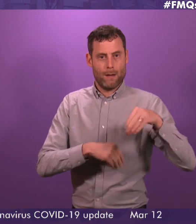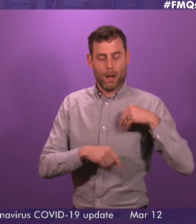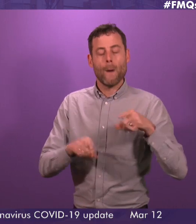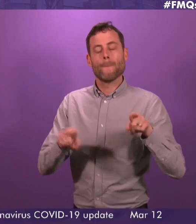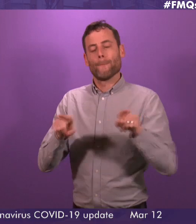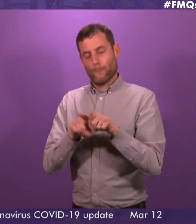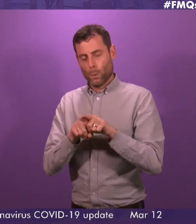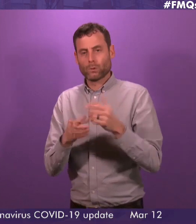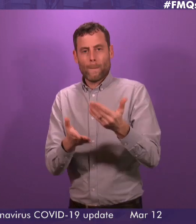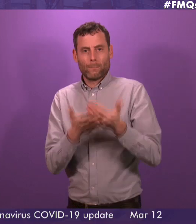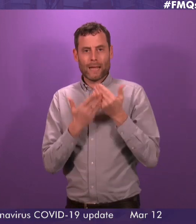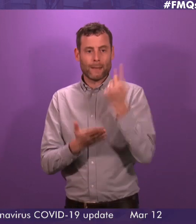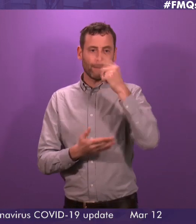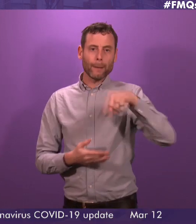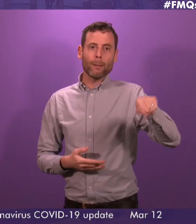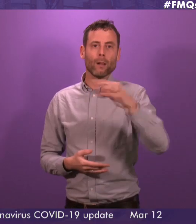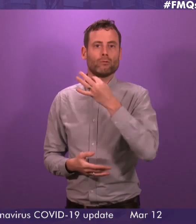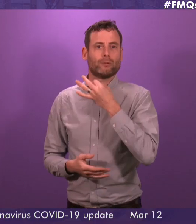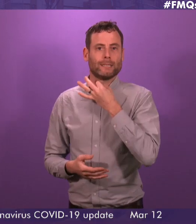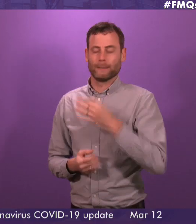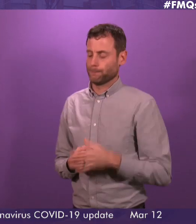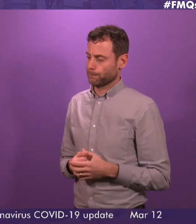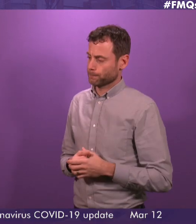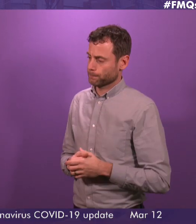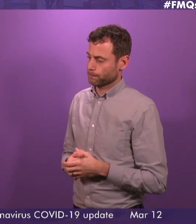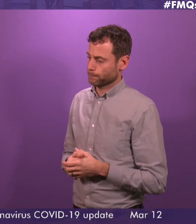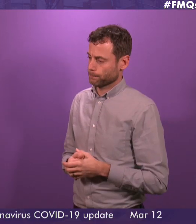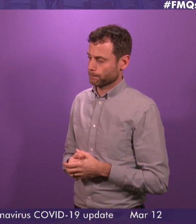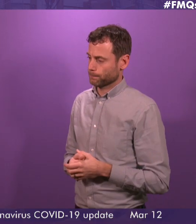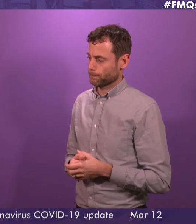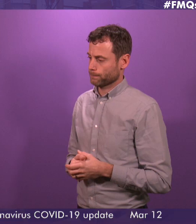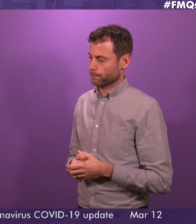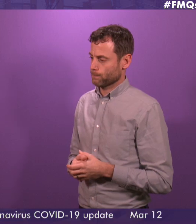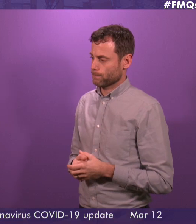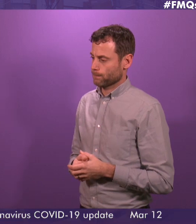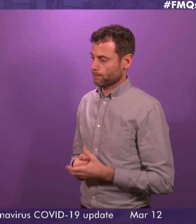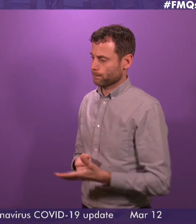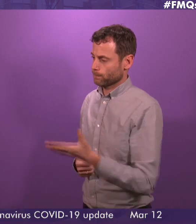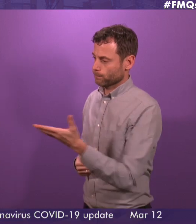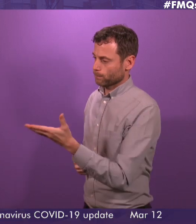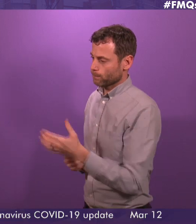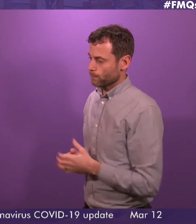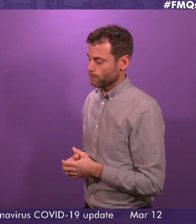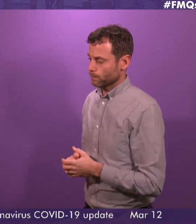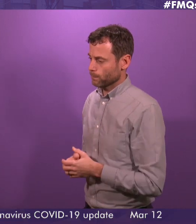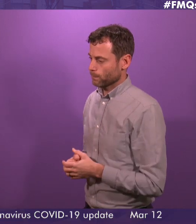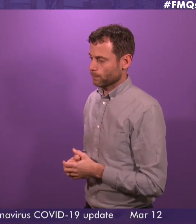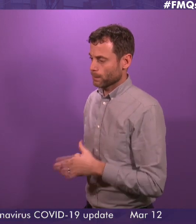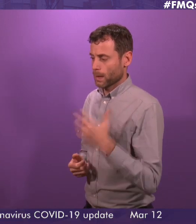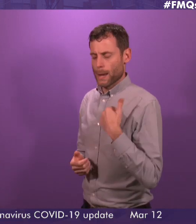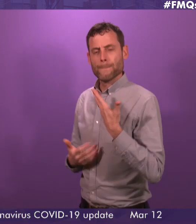vulnerable. Thank you. Brian Whittle, to be followed by Ian Gray. Thank you, Presiding Officer. The Cabinet Secretary will remember I raised it